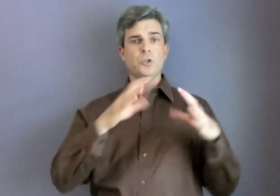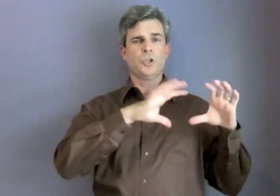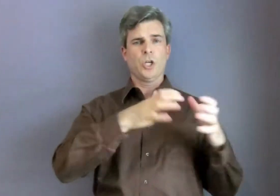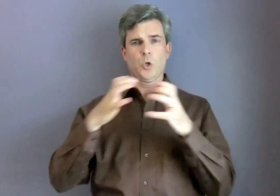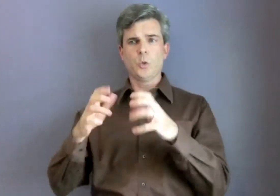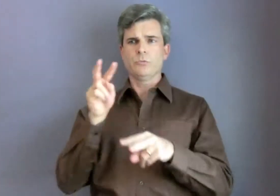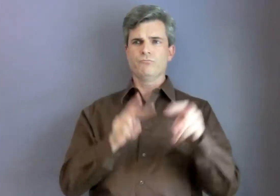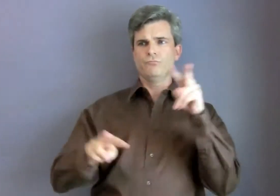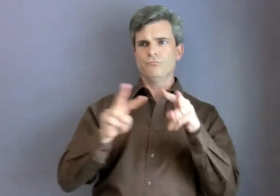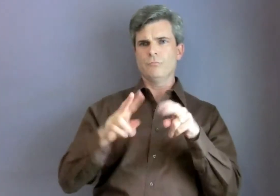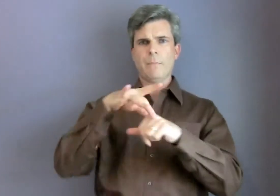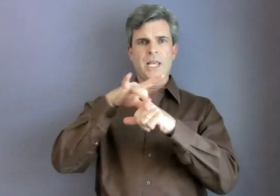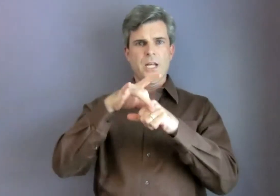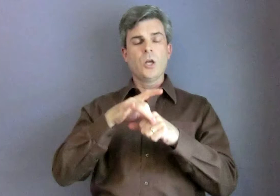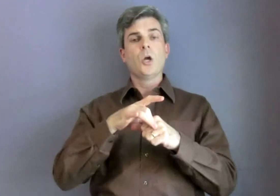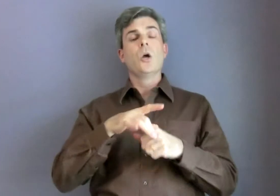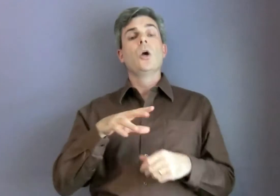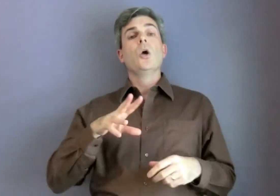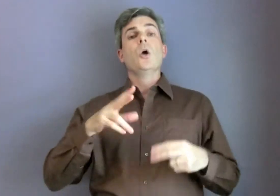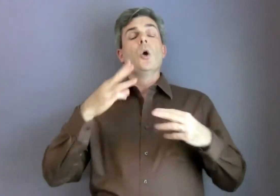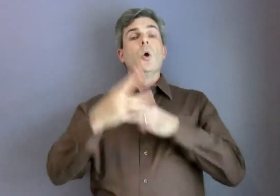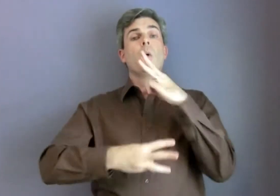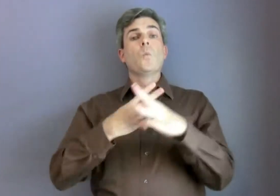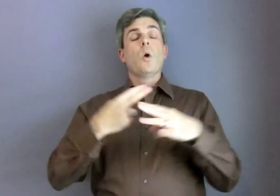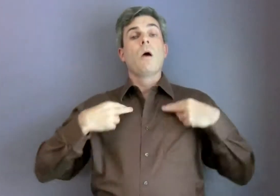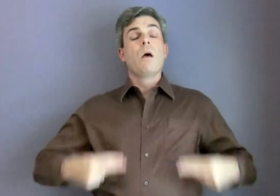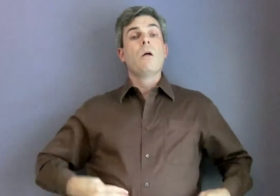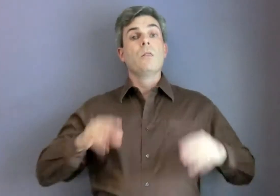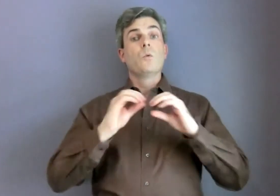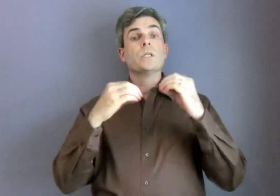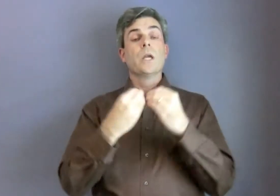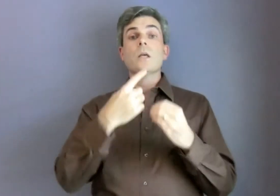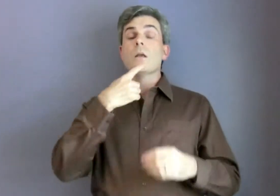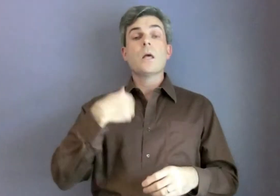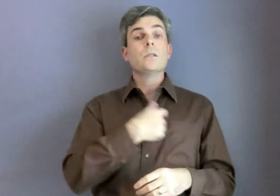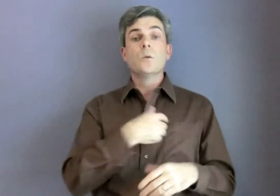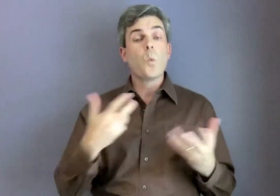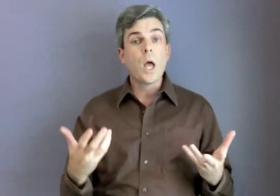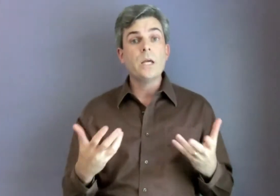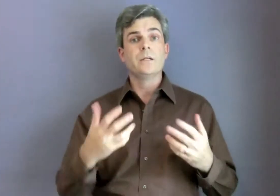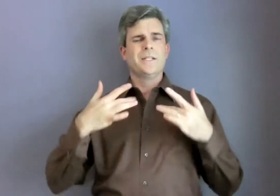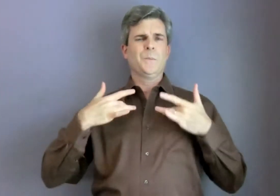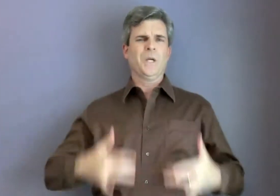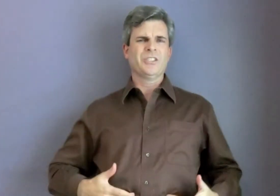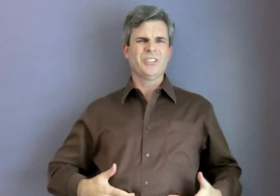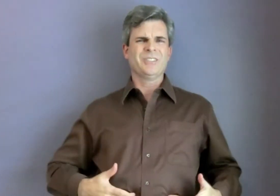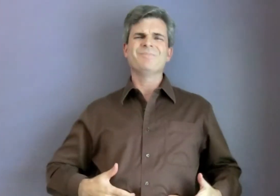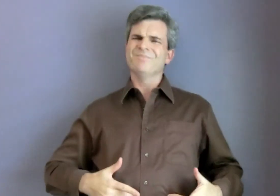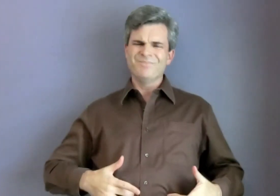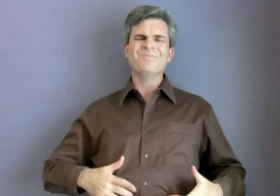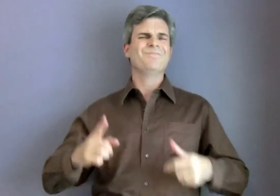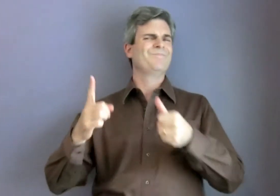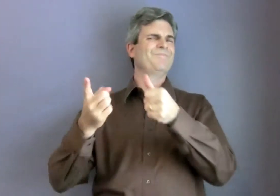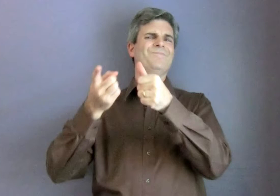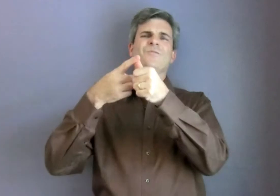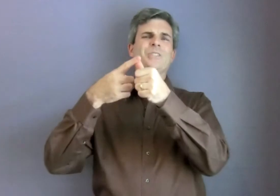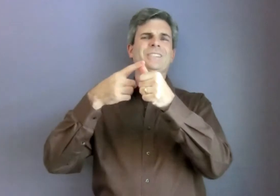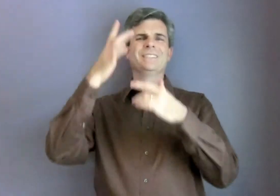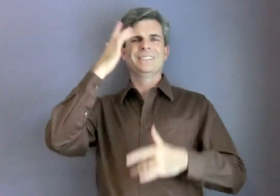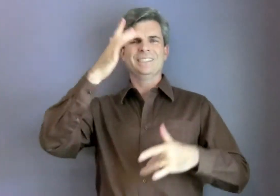tells us that depression is the #1 disease on Earth in terms of years lived with disability. We find that the